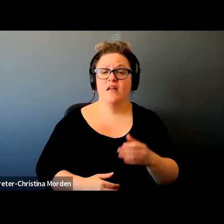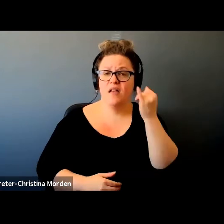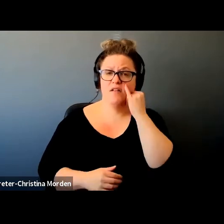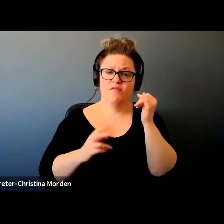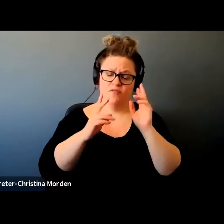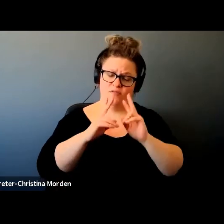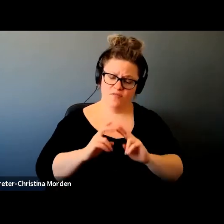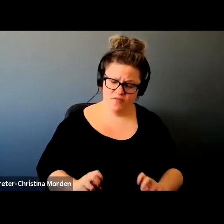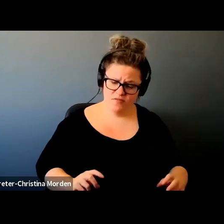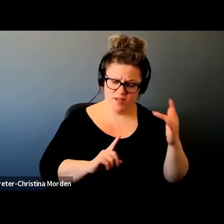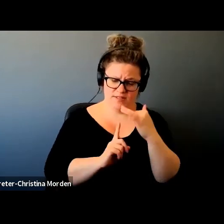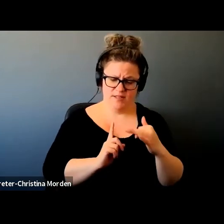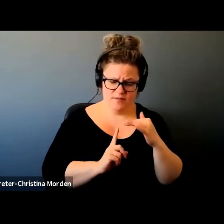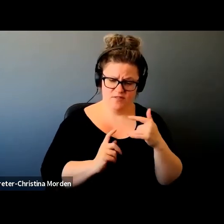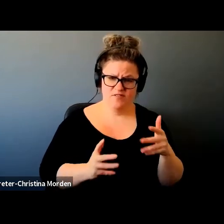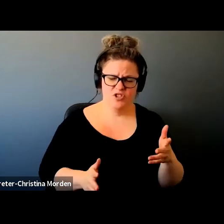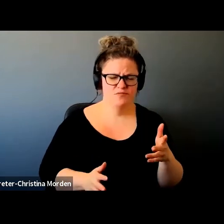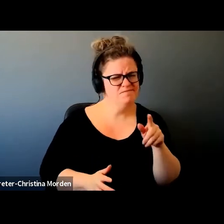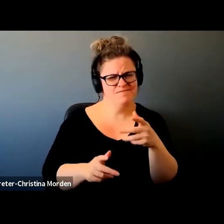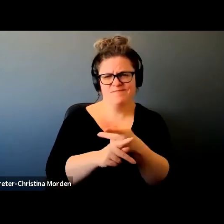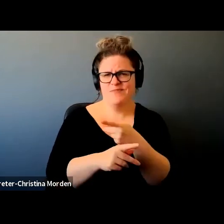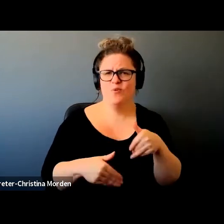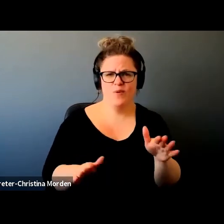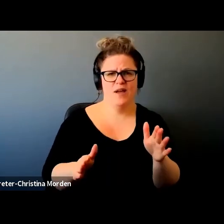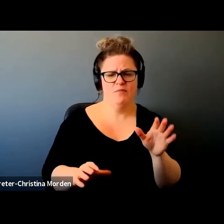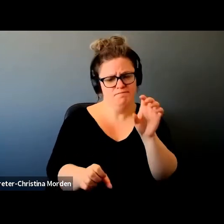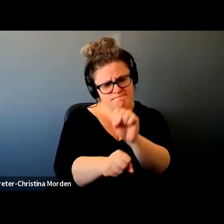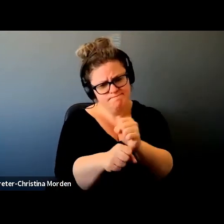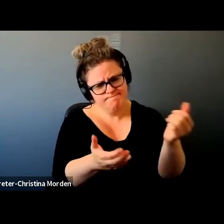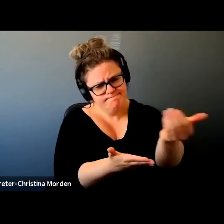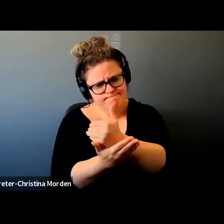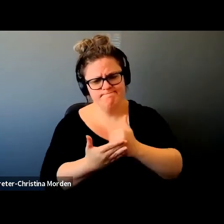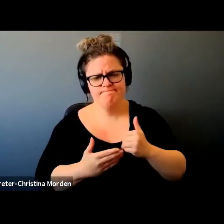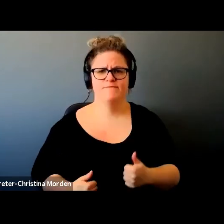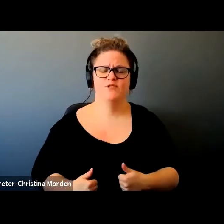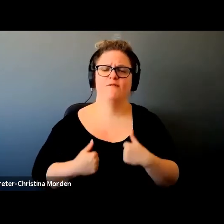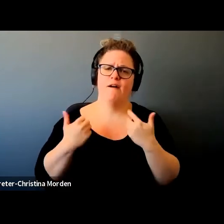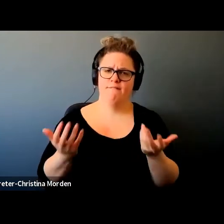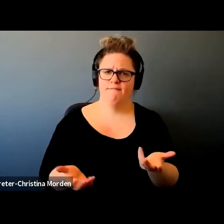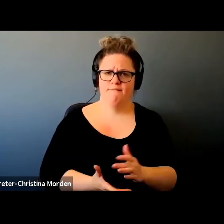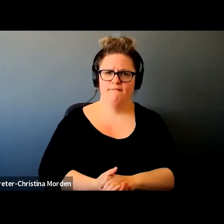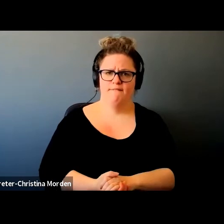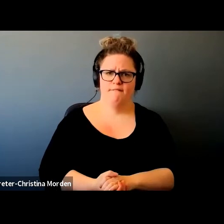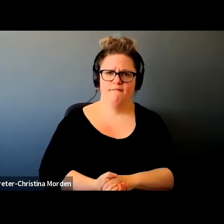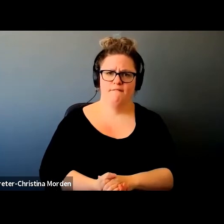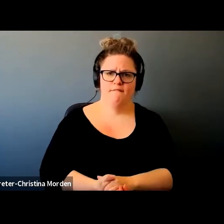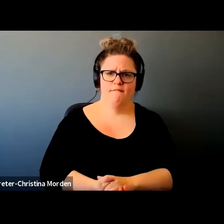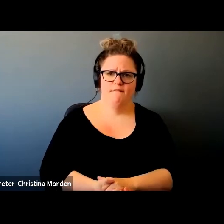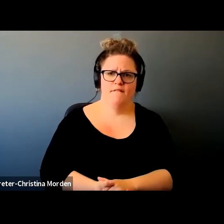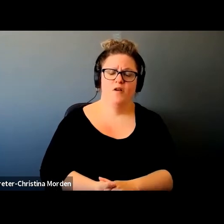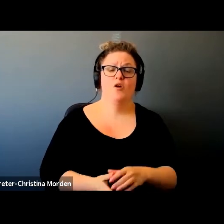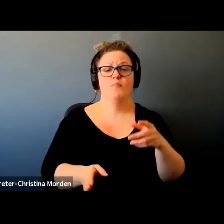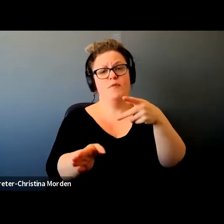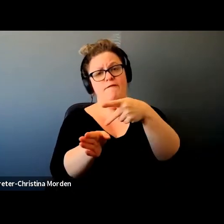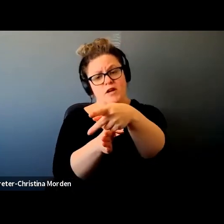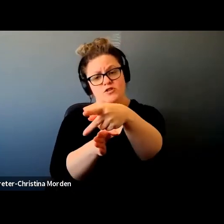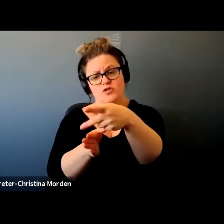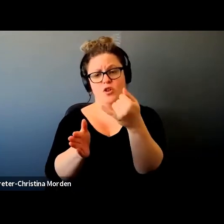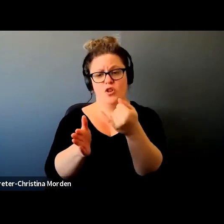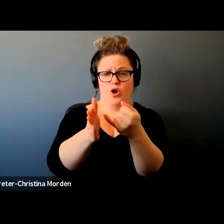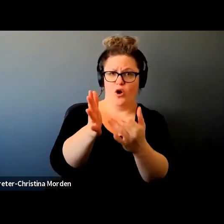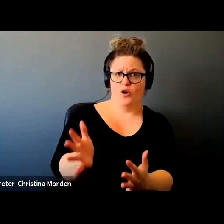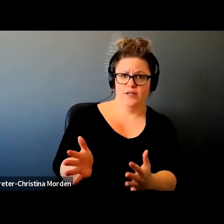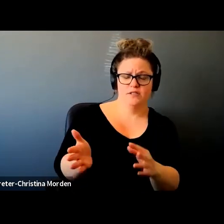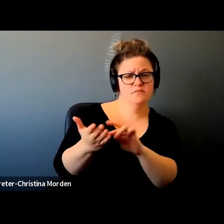figure out a way to feed yourself. The only thing that is meant by the words professional artist is that when